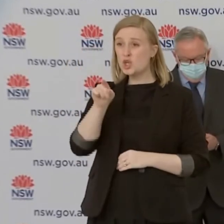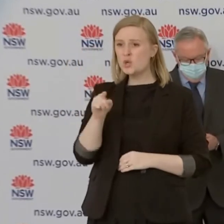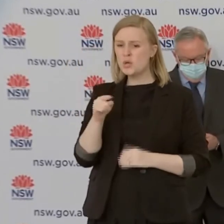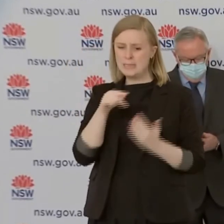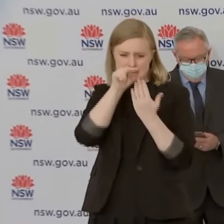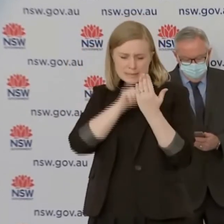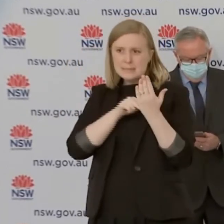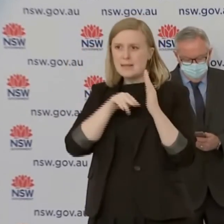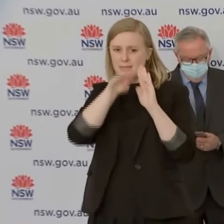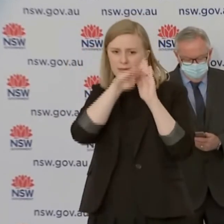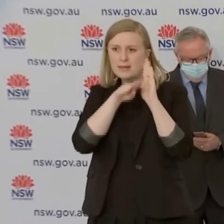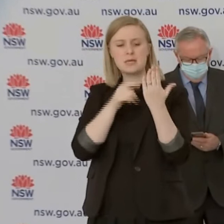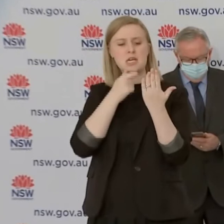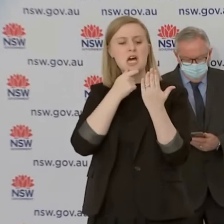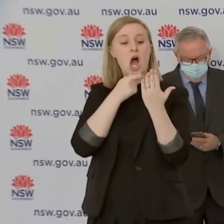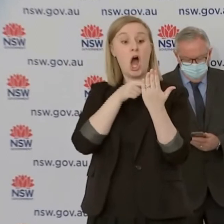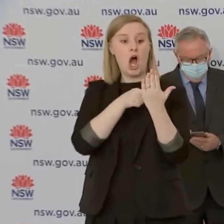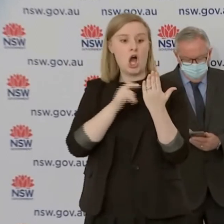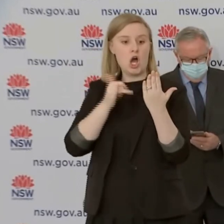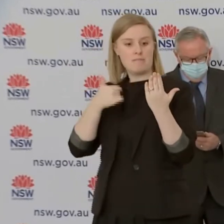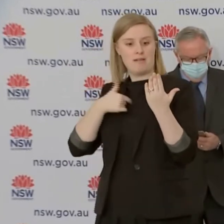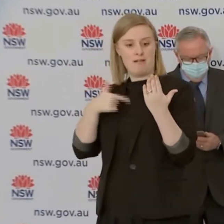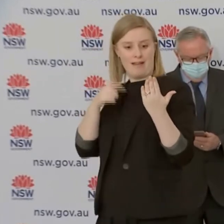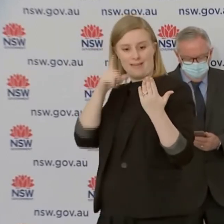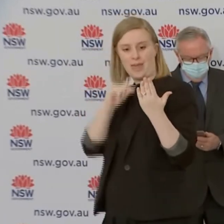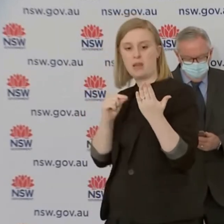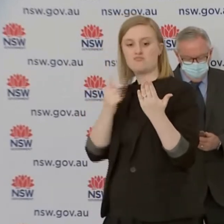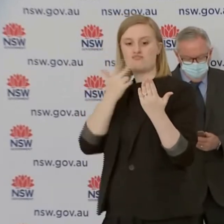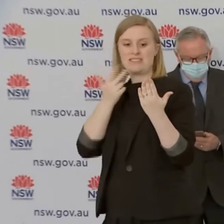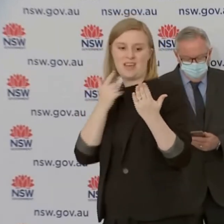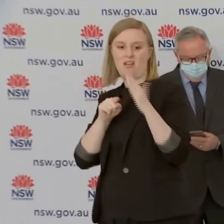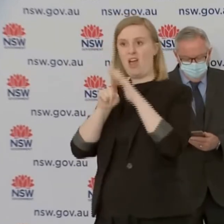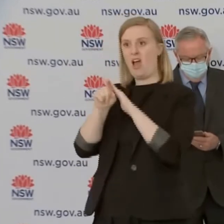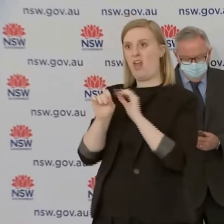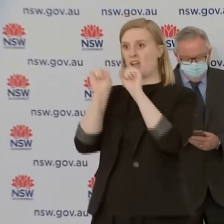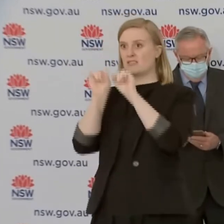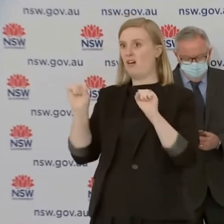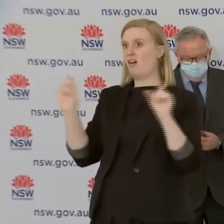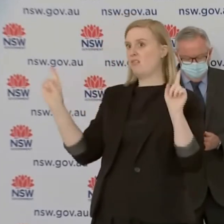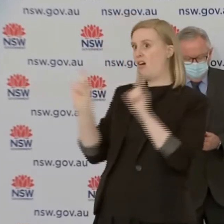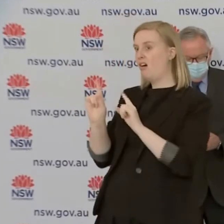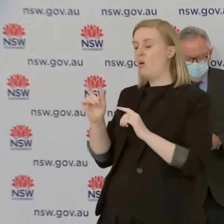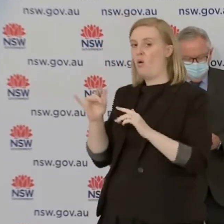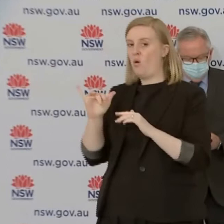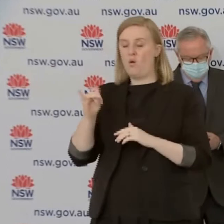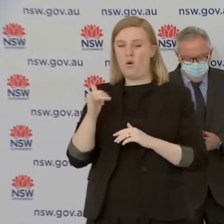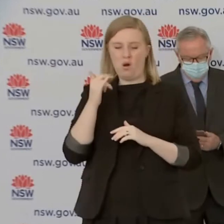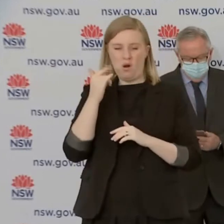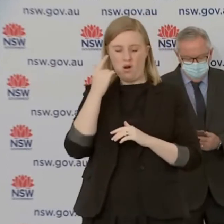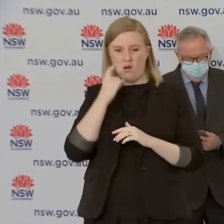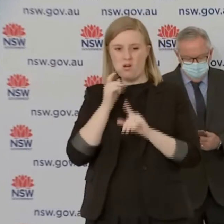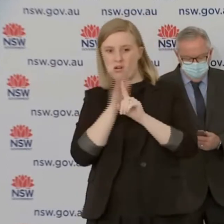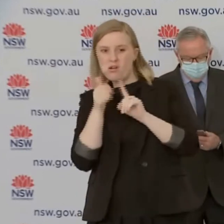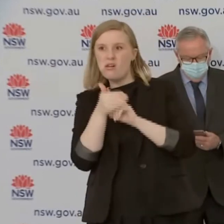in the public health orders, can I just ask everyone in the community and business to really reflect. I'm also